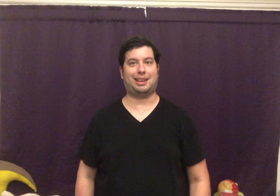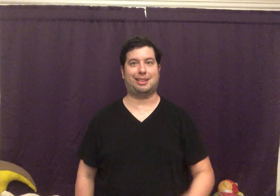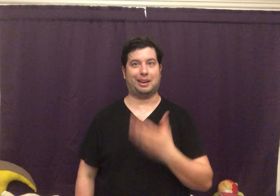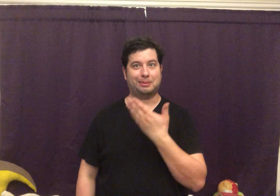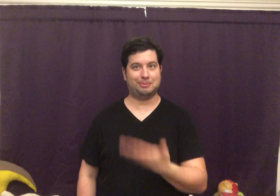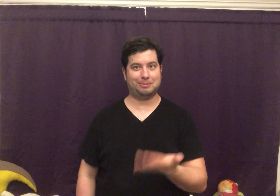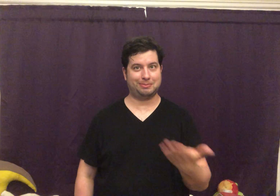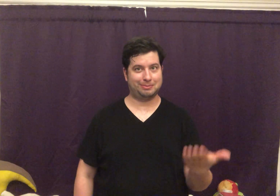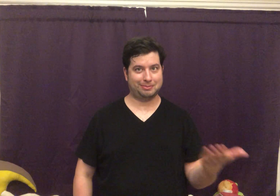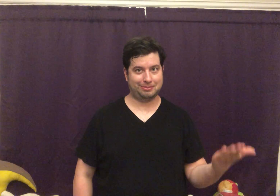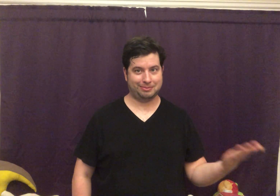anything.